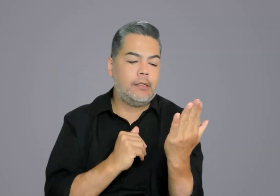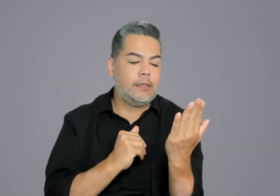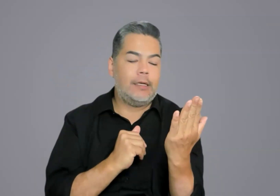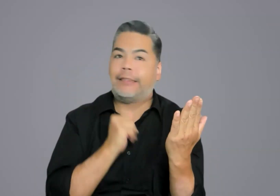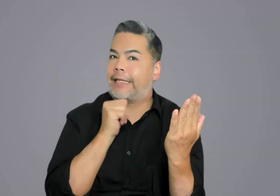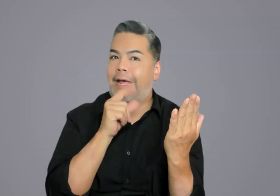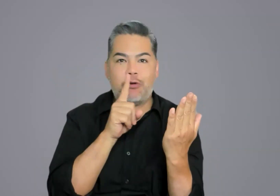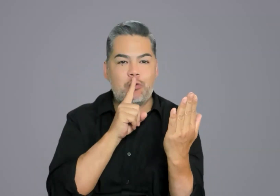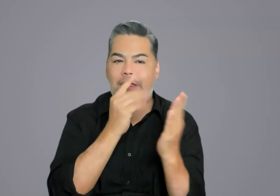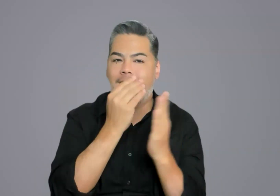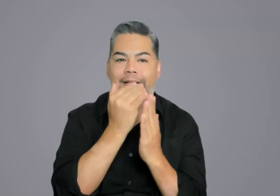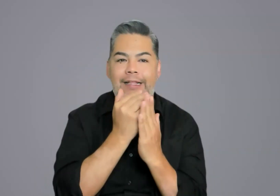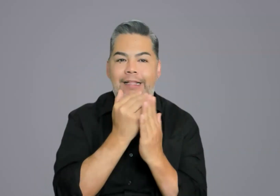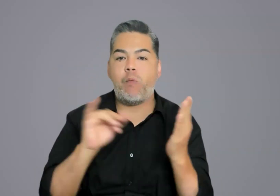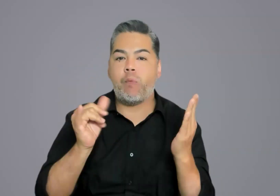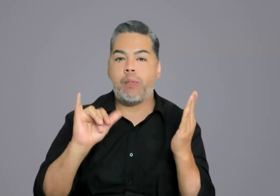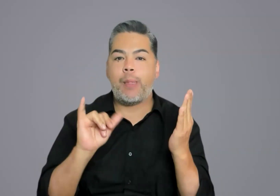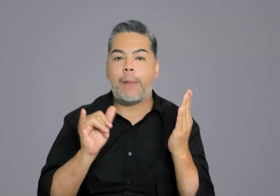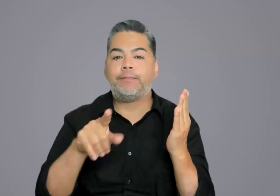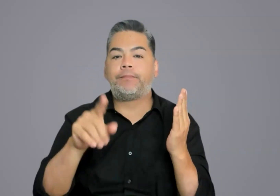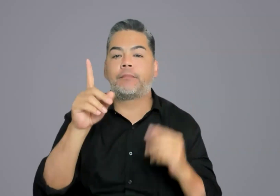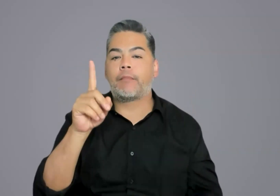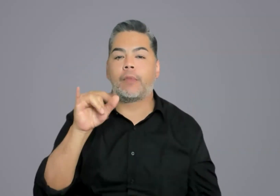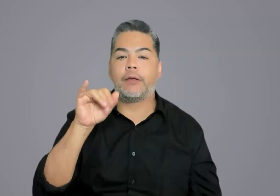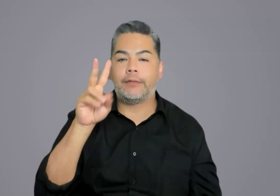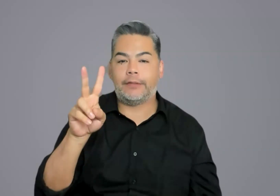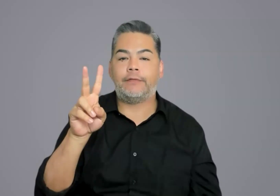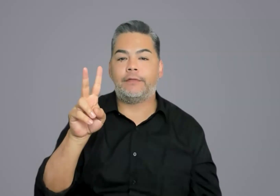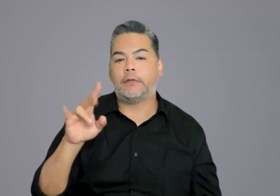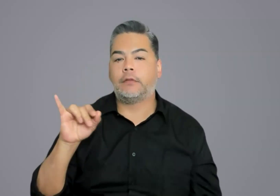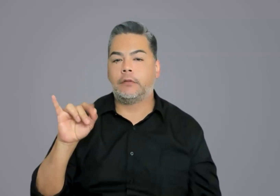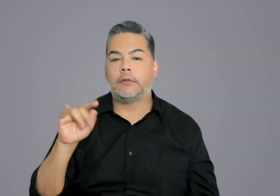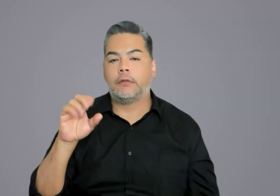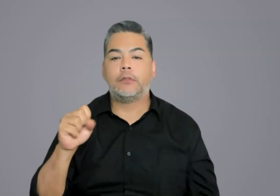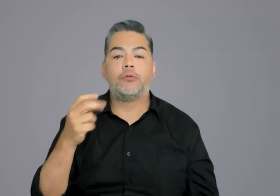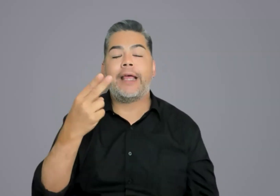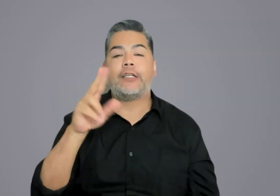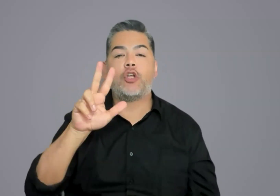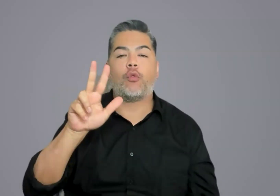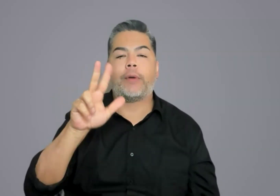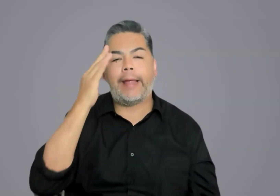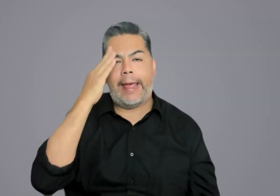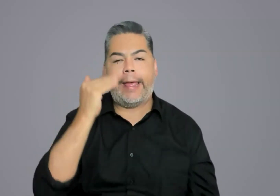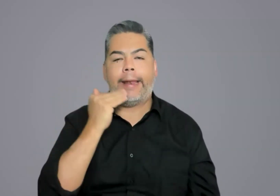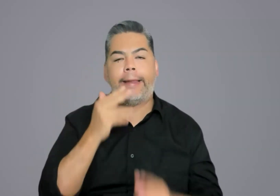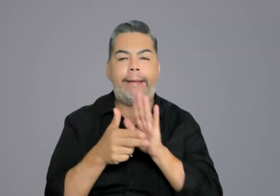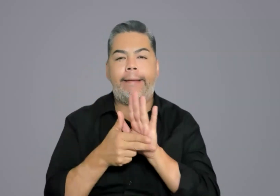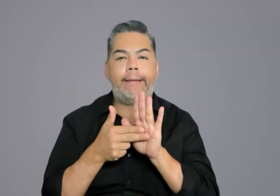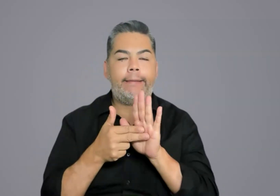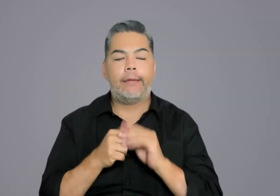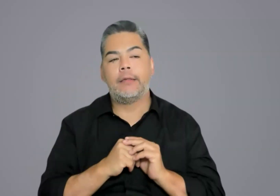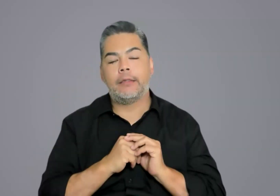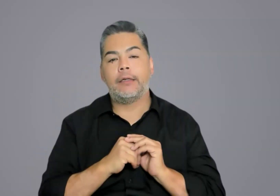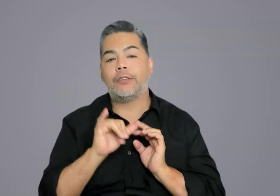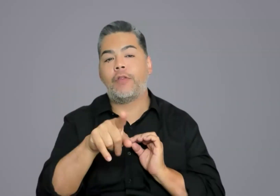either. We've got div-itis here with an H3 heading tag. So this website is